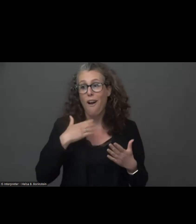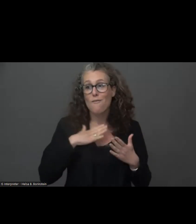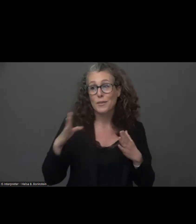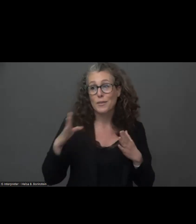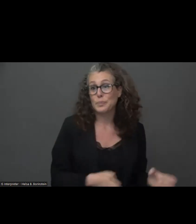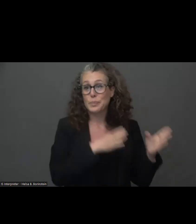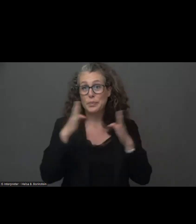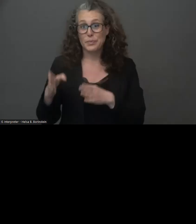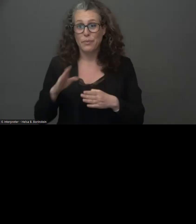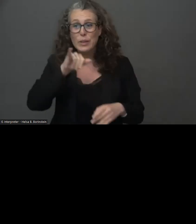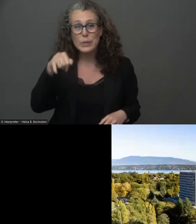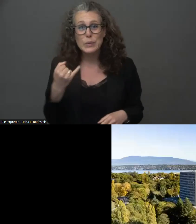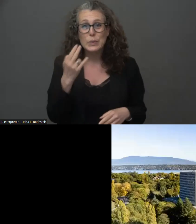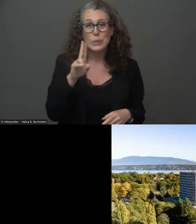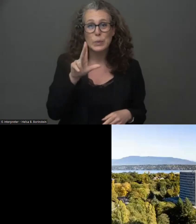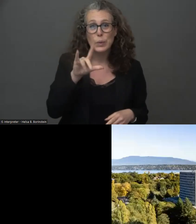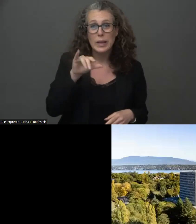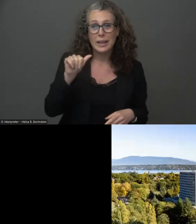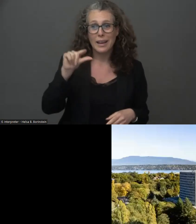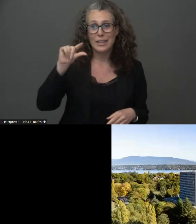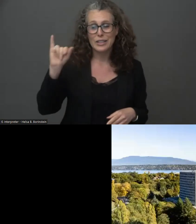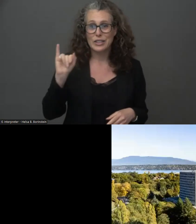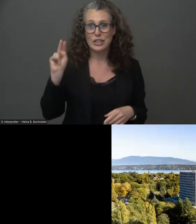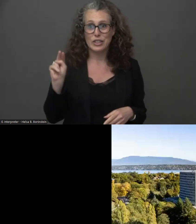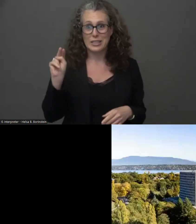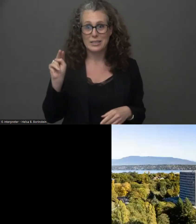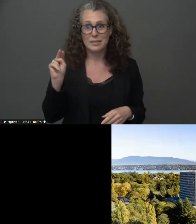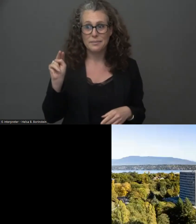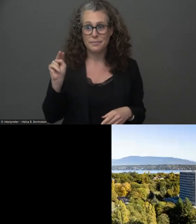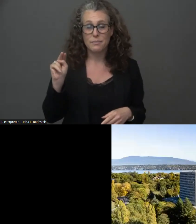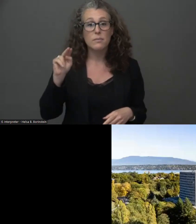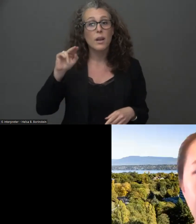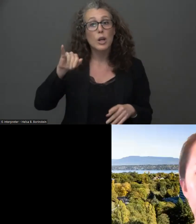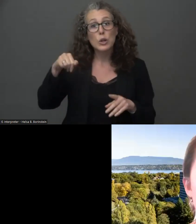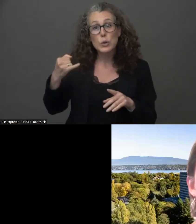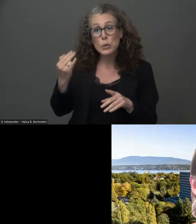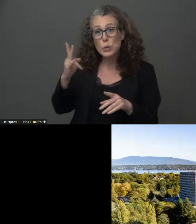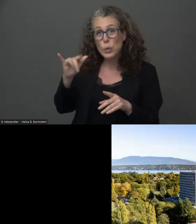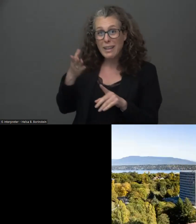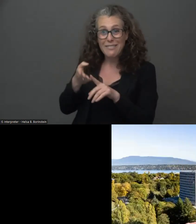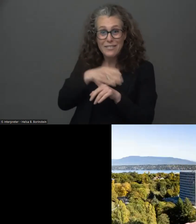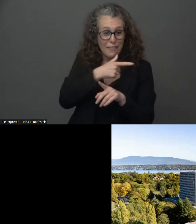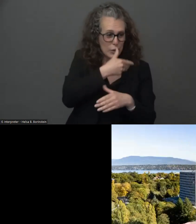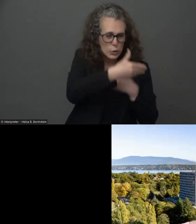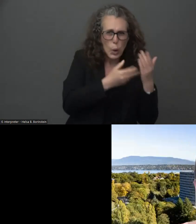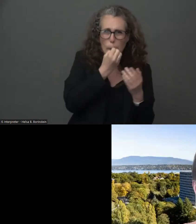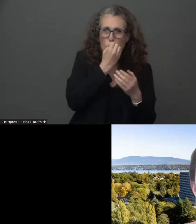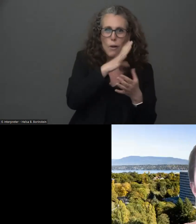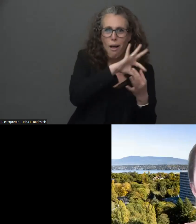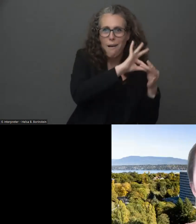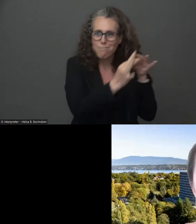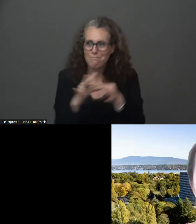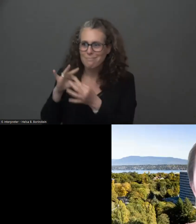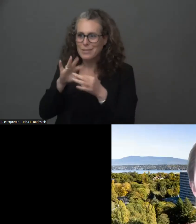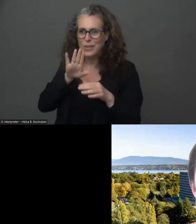Julia Jin. And actually, that story, Julia, is a nice jump into your world at the